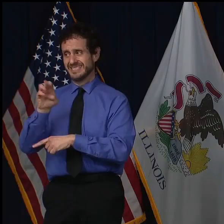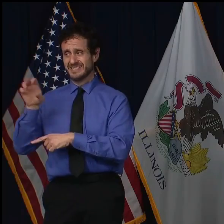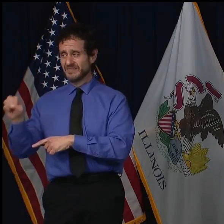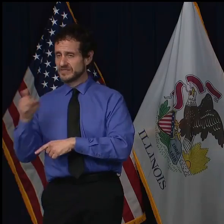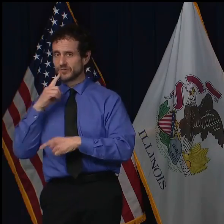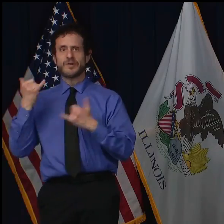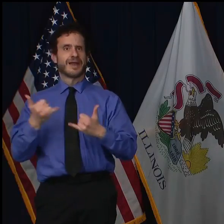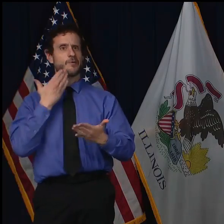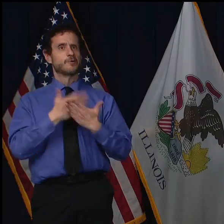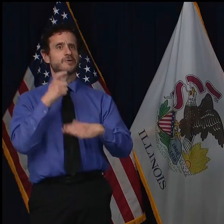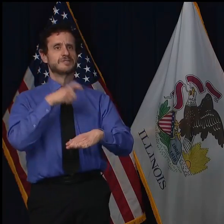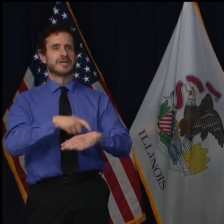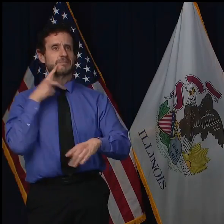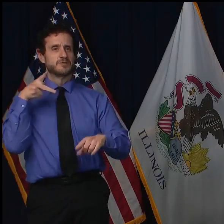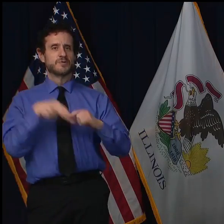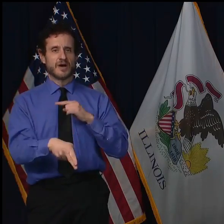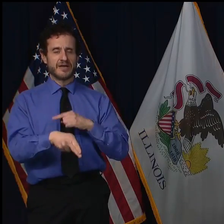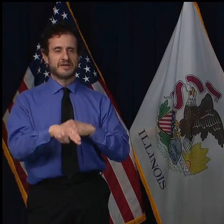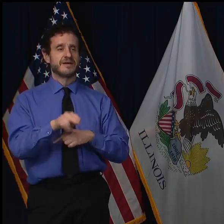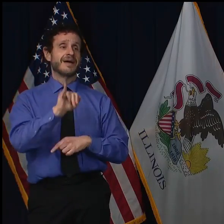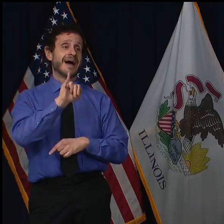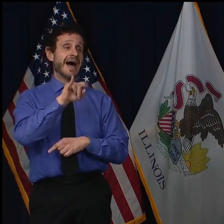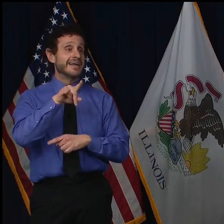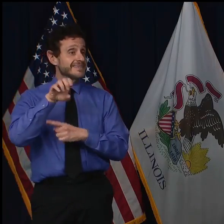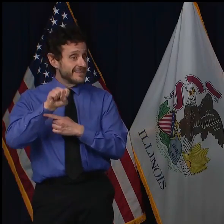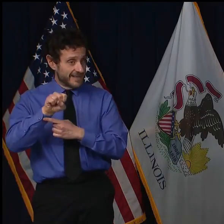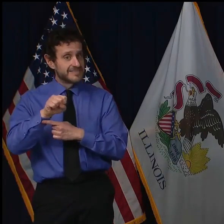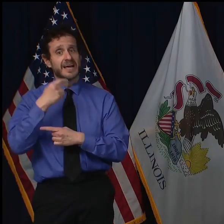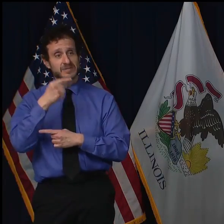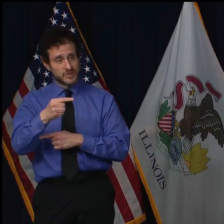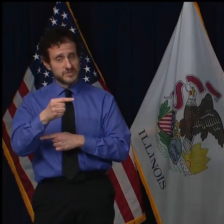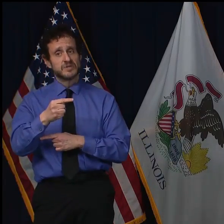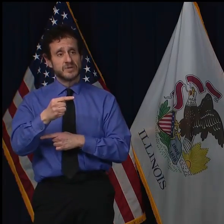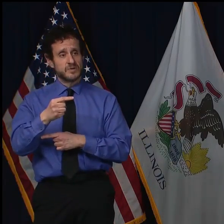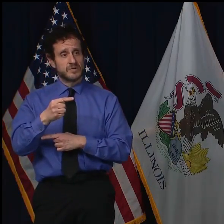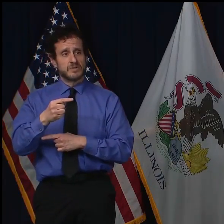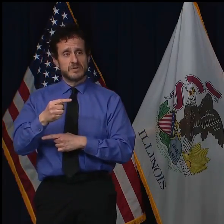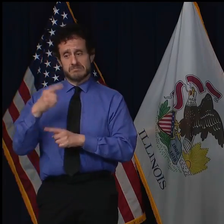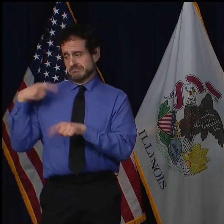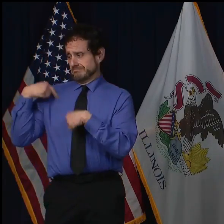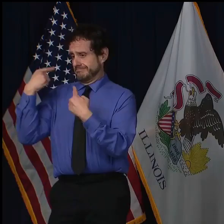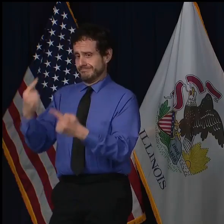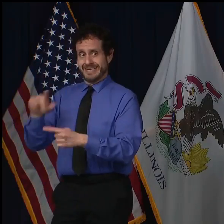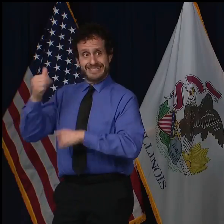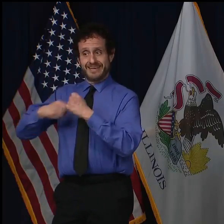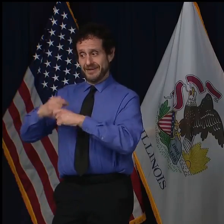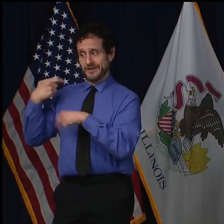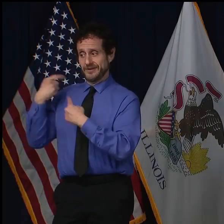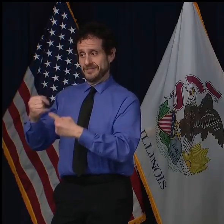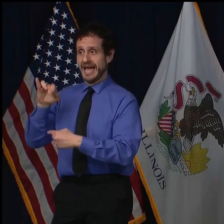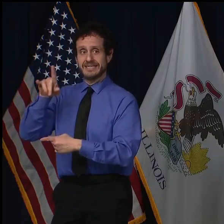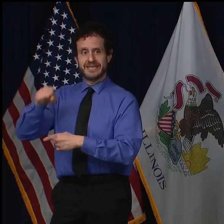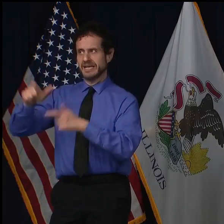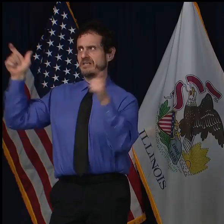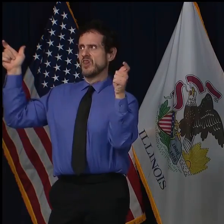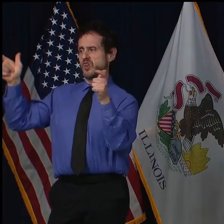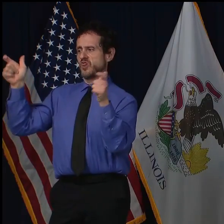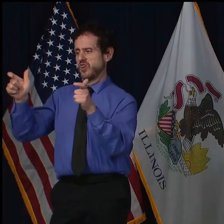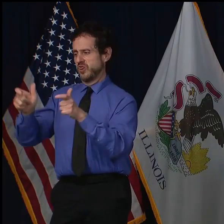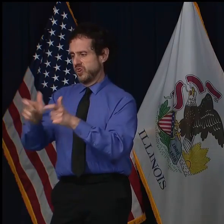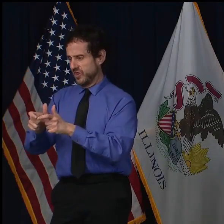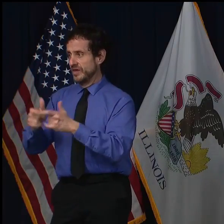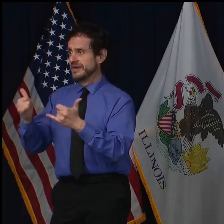DCFS, or now is a good time. IDES, I told you how much smaller IDES is over the last 10 years, and yet now